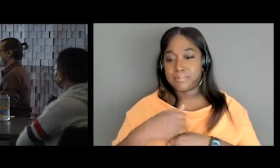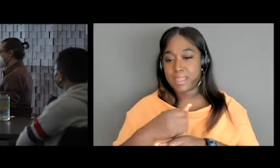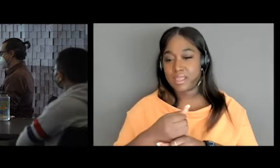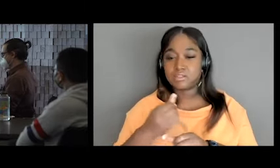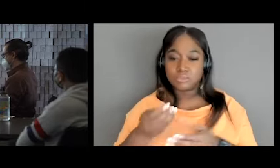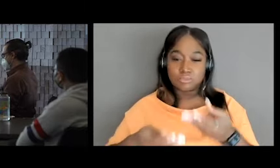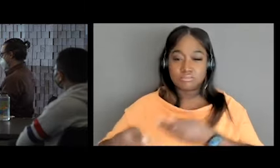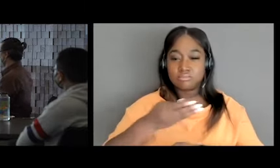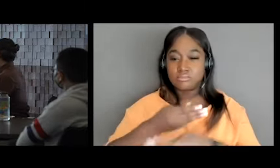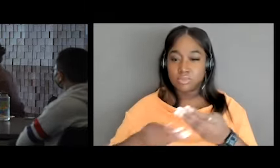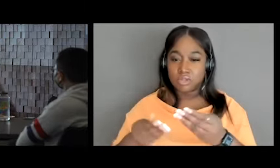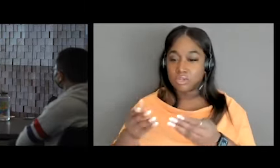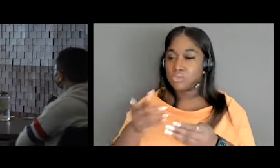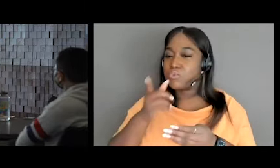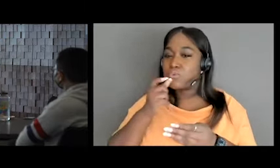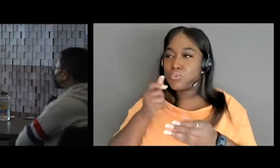equity.